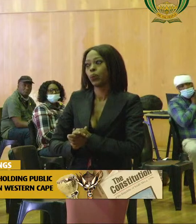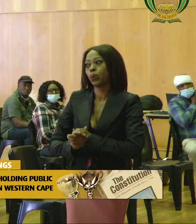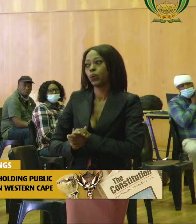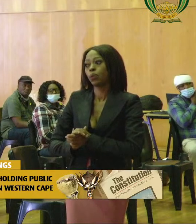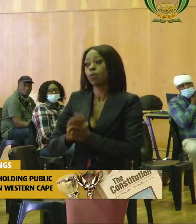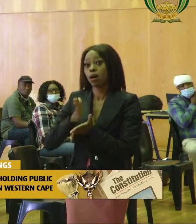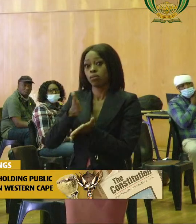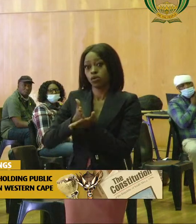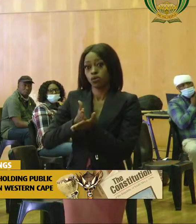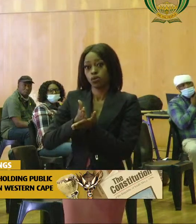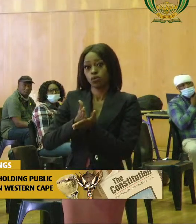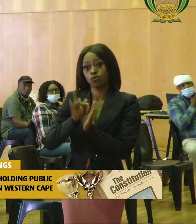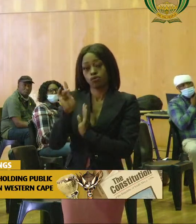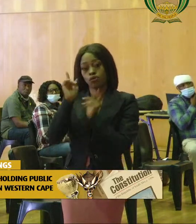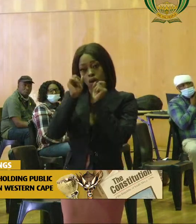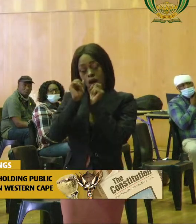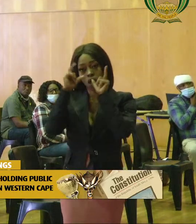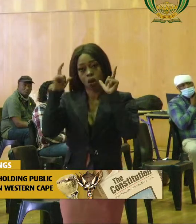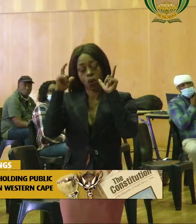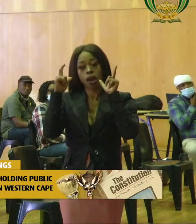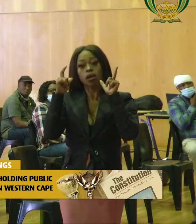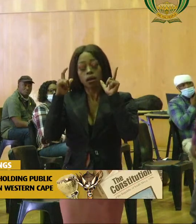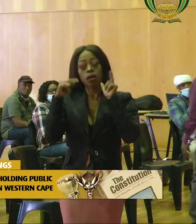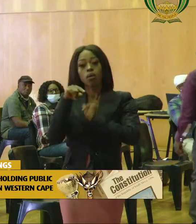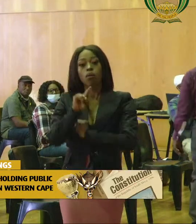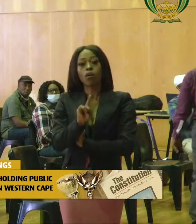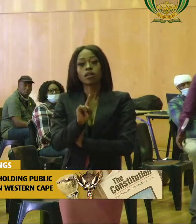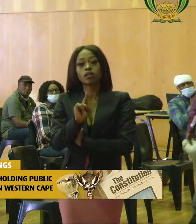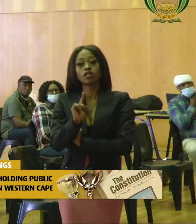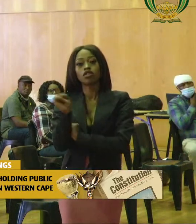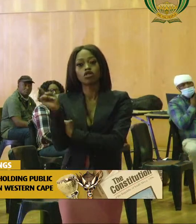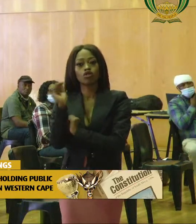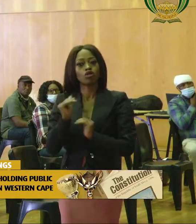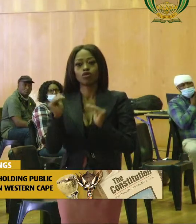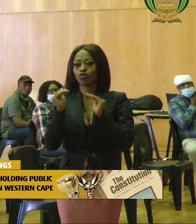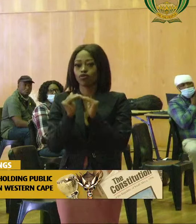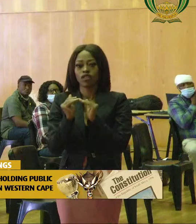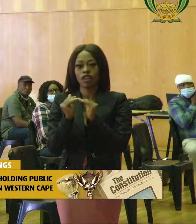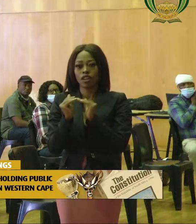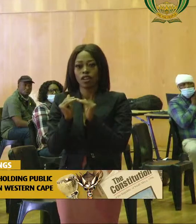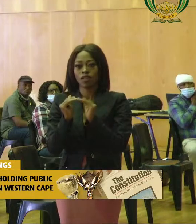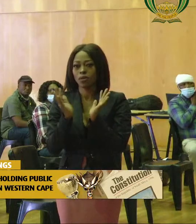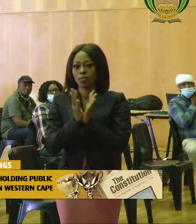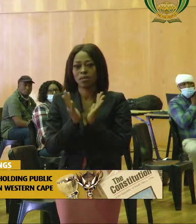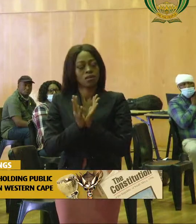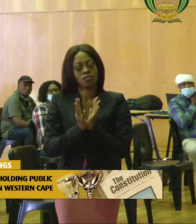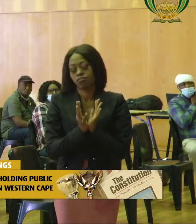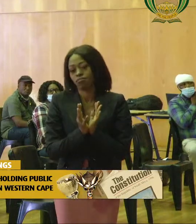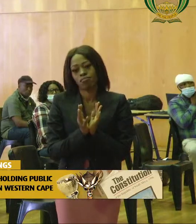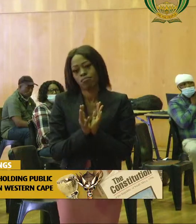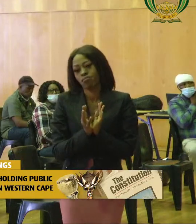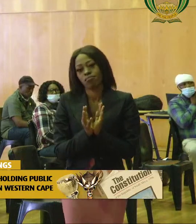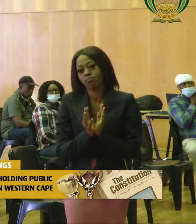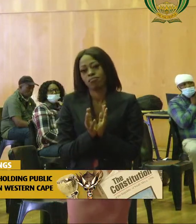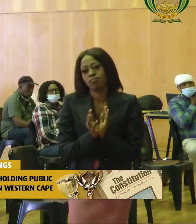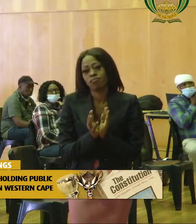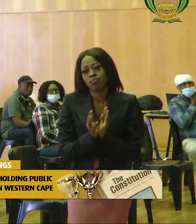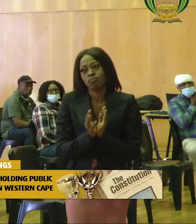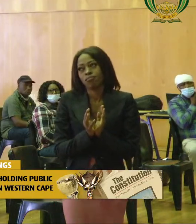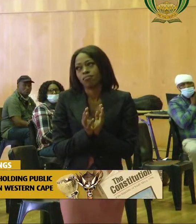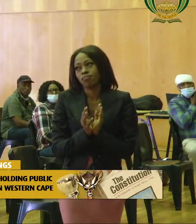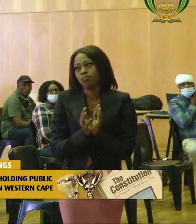I'm sure you are aware that you are not fair to the meeting. Thank you.